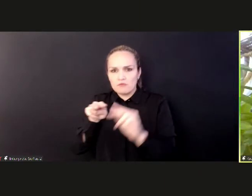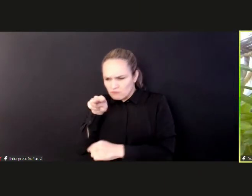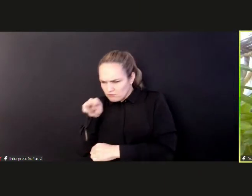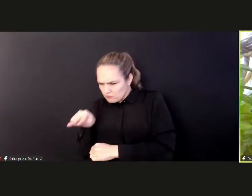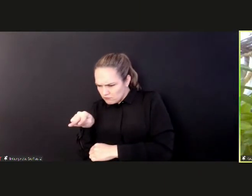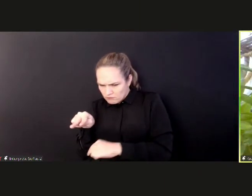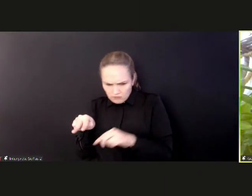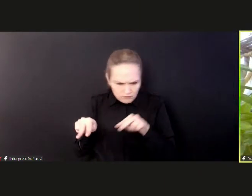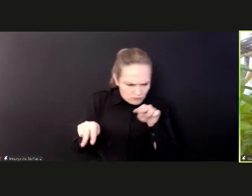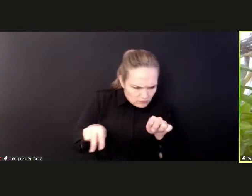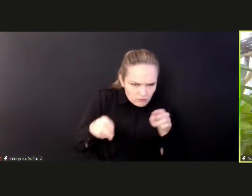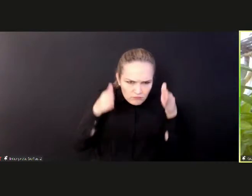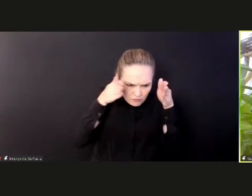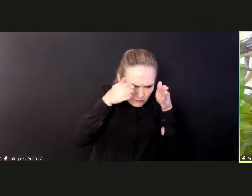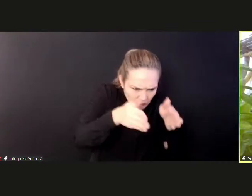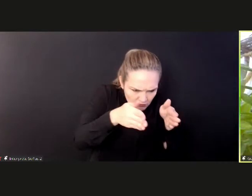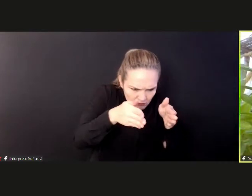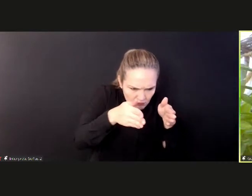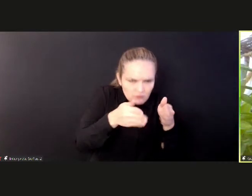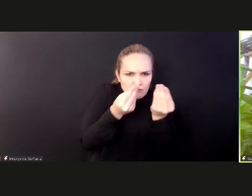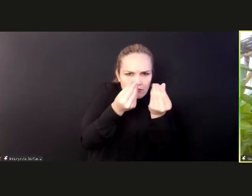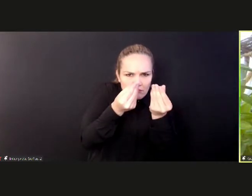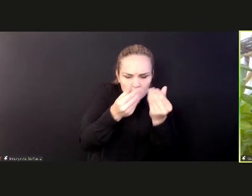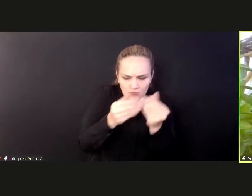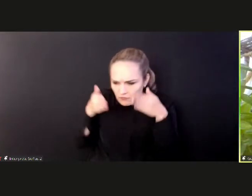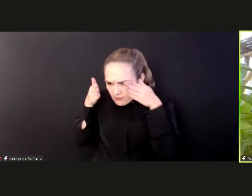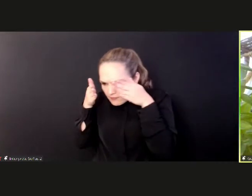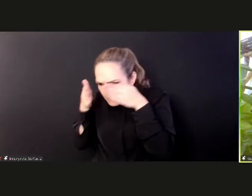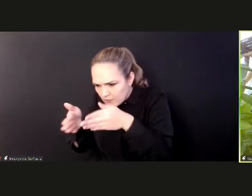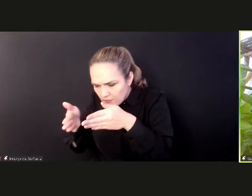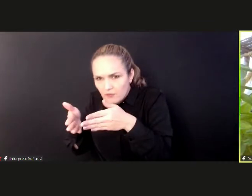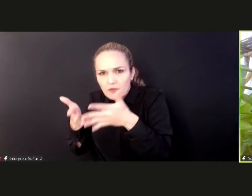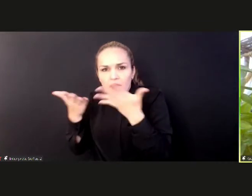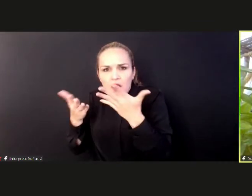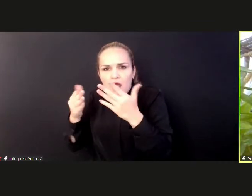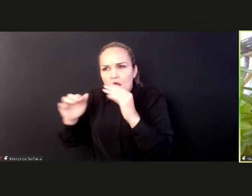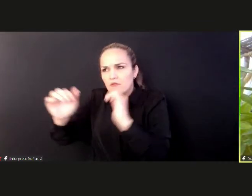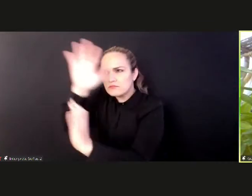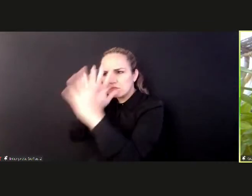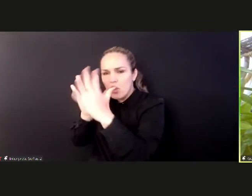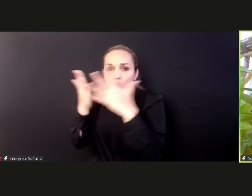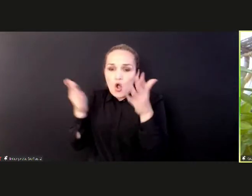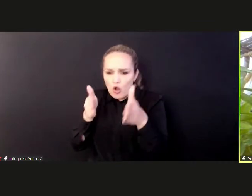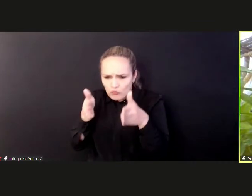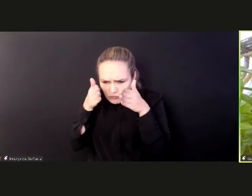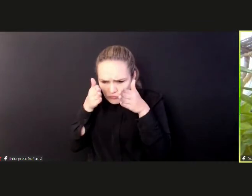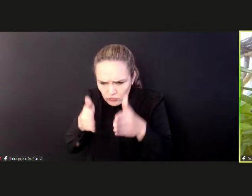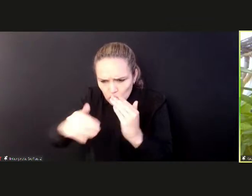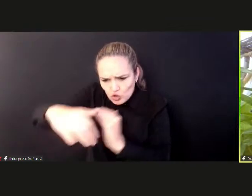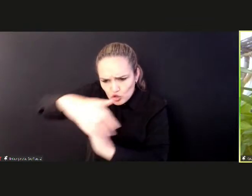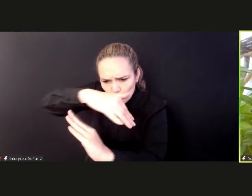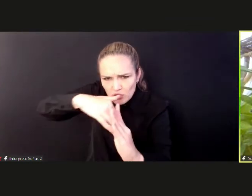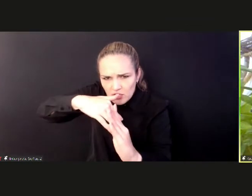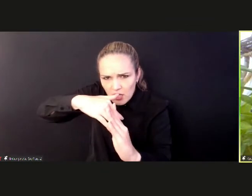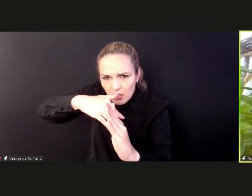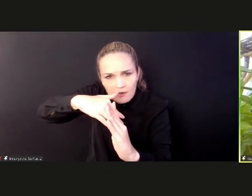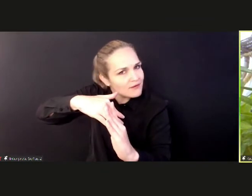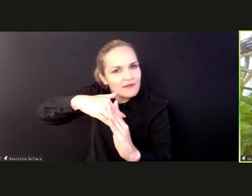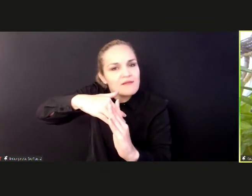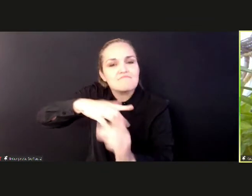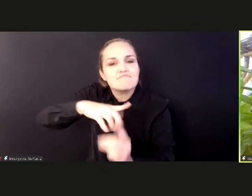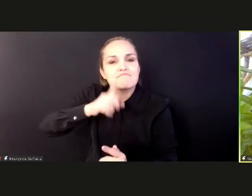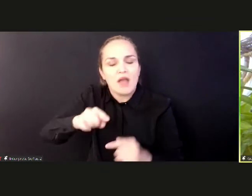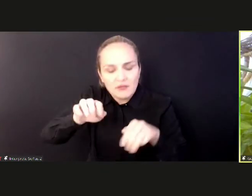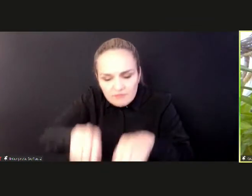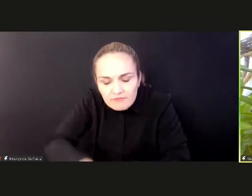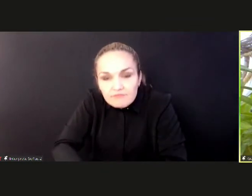think that's one of the reasons why these initiatives have collapsed as a result of that. So one of the